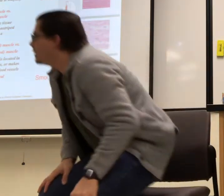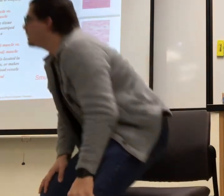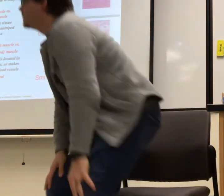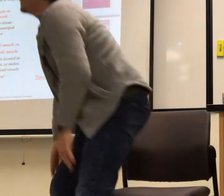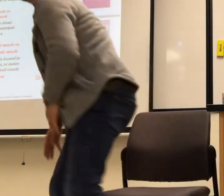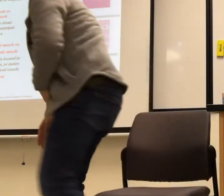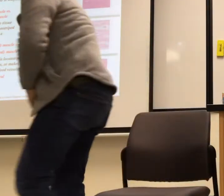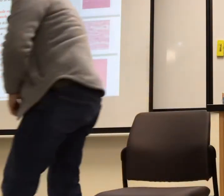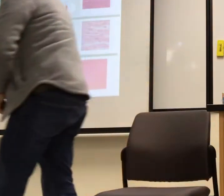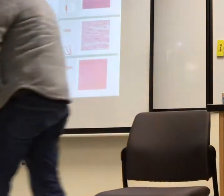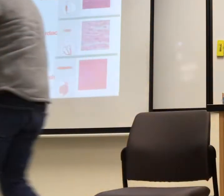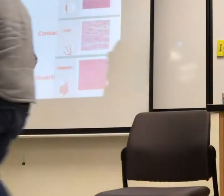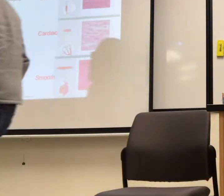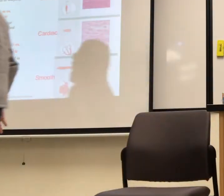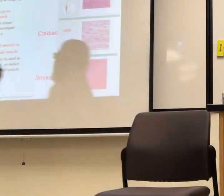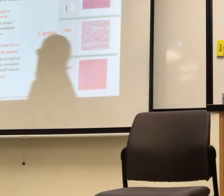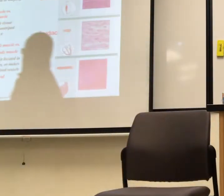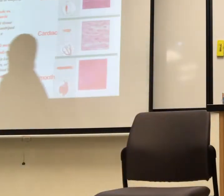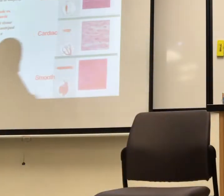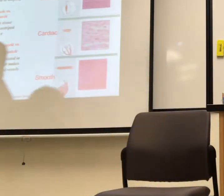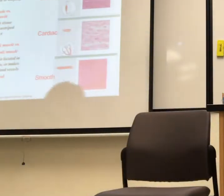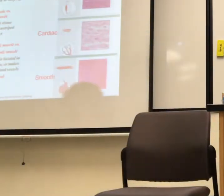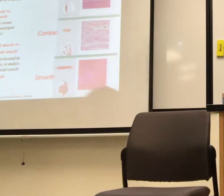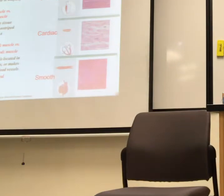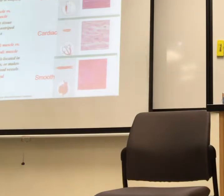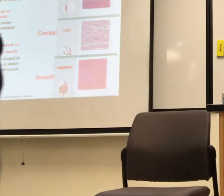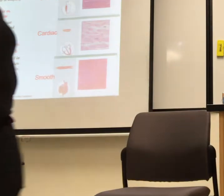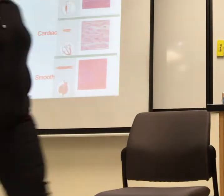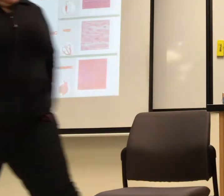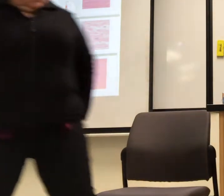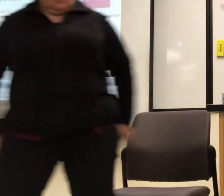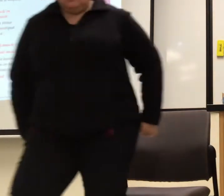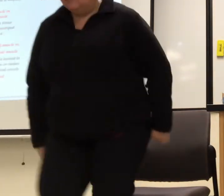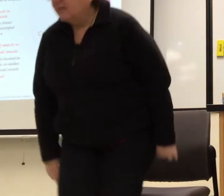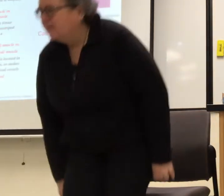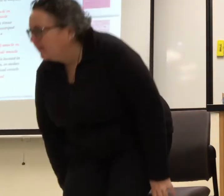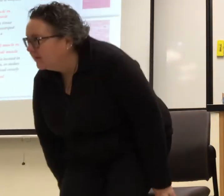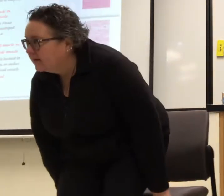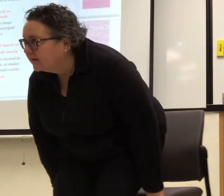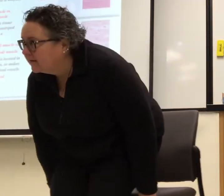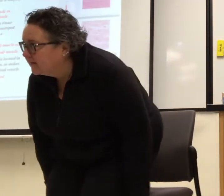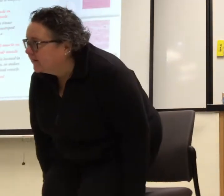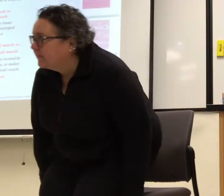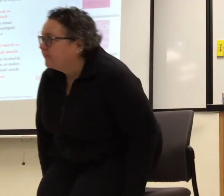You can categorize these three muscle types based upon